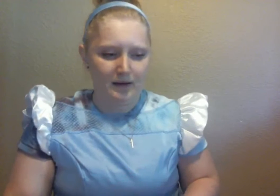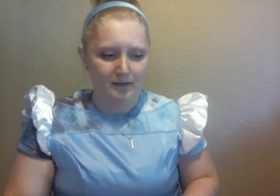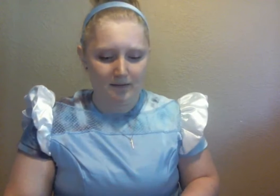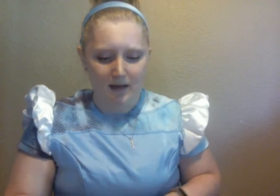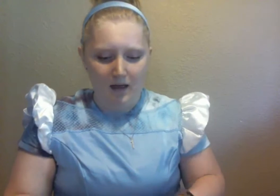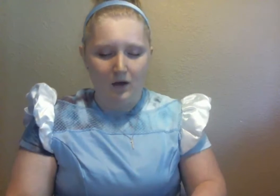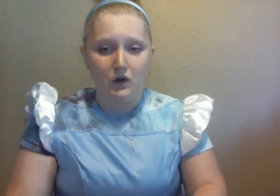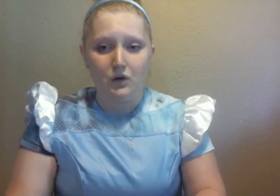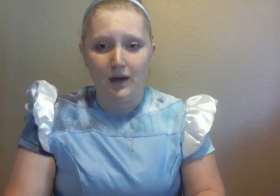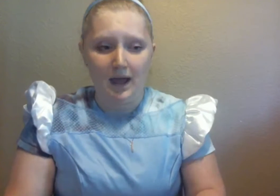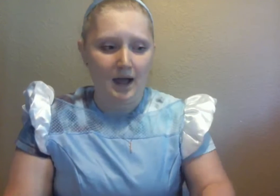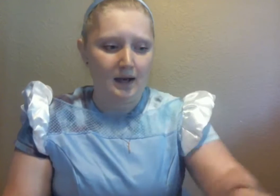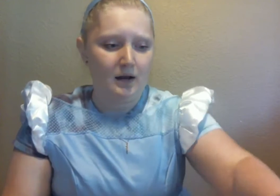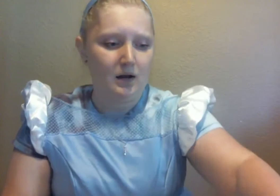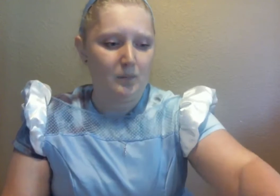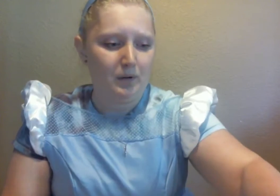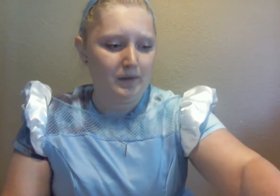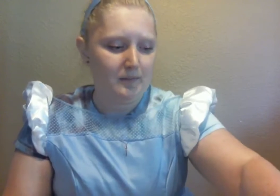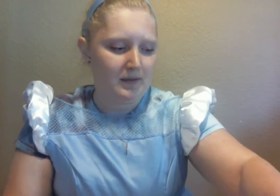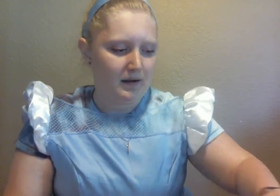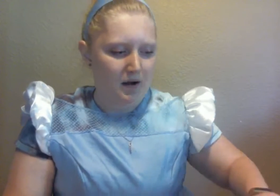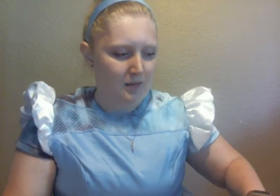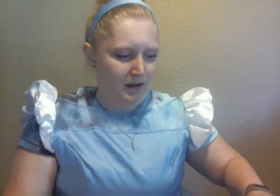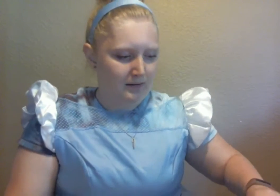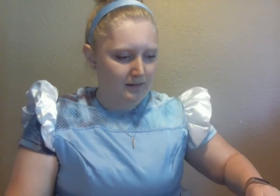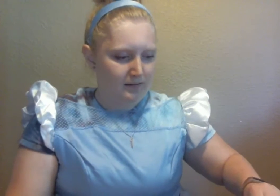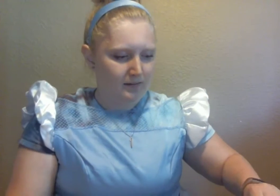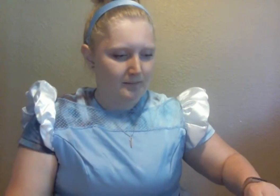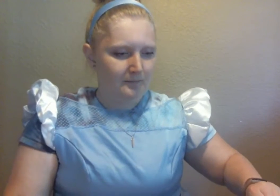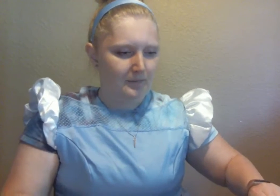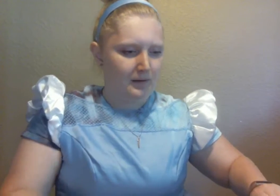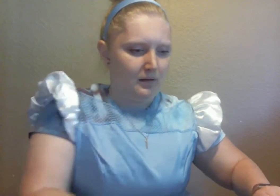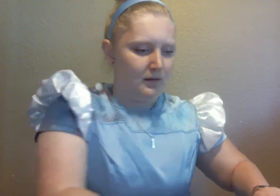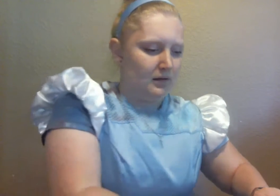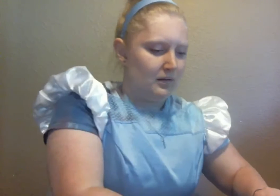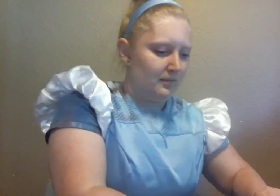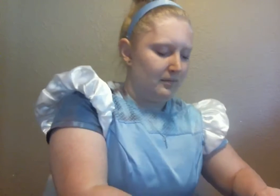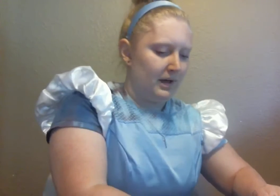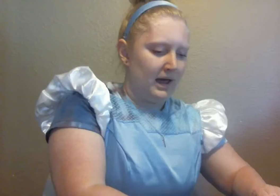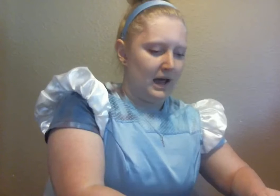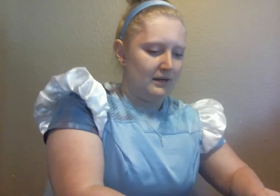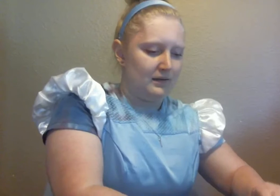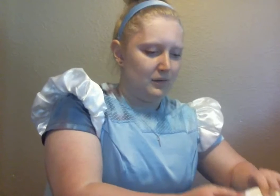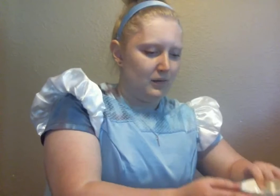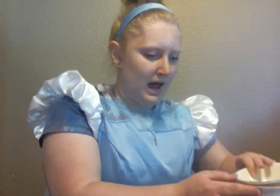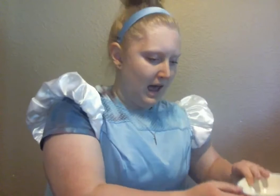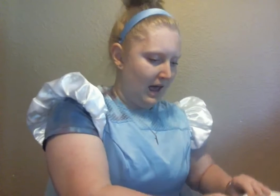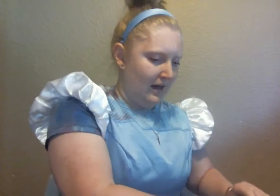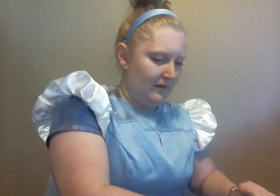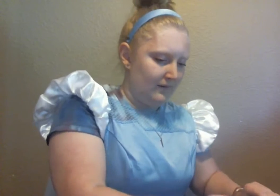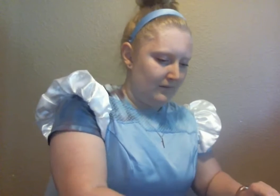these, you can put them in the comments. But I do have